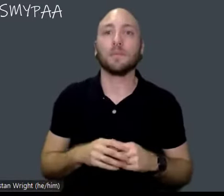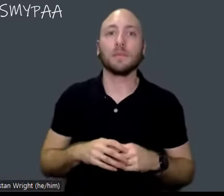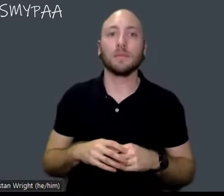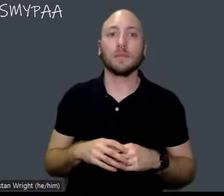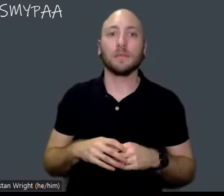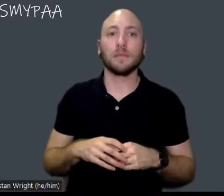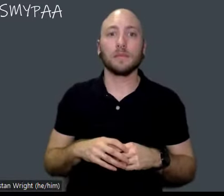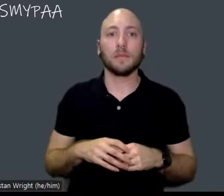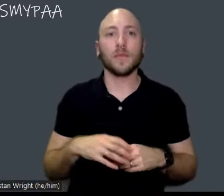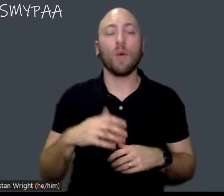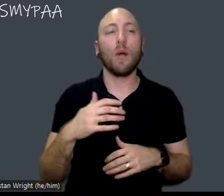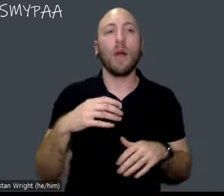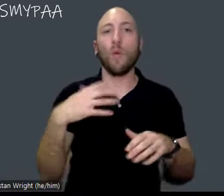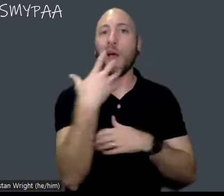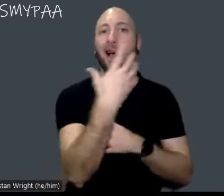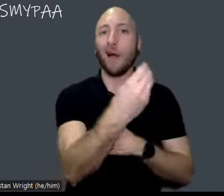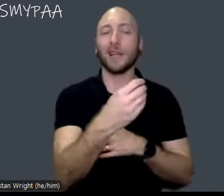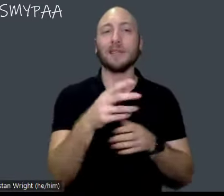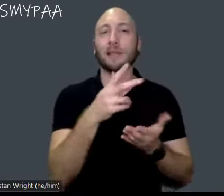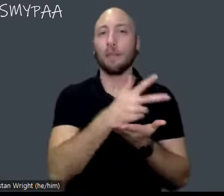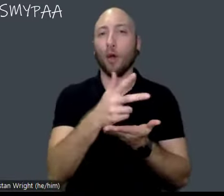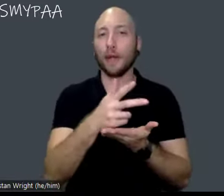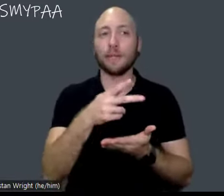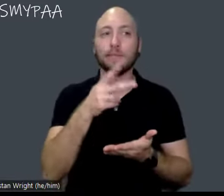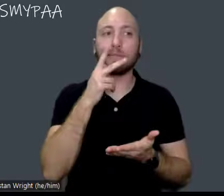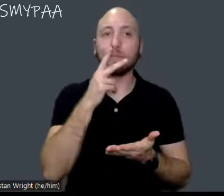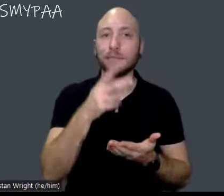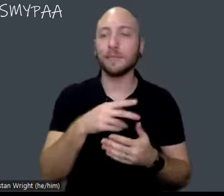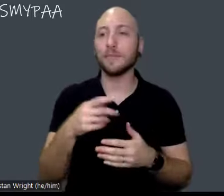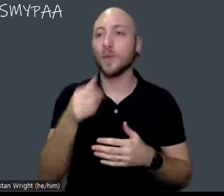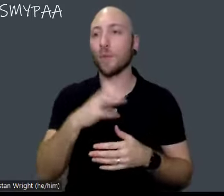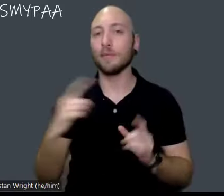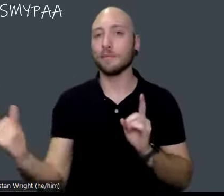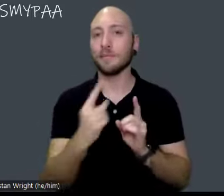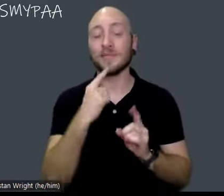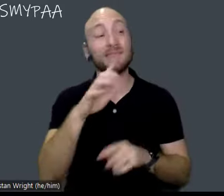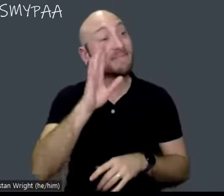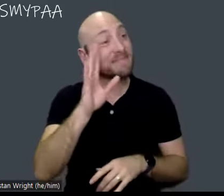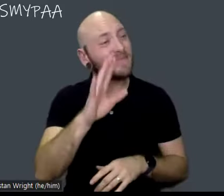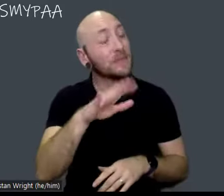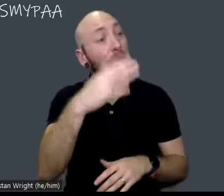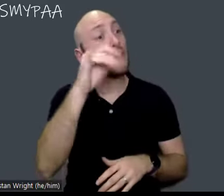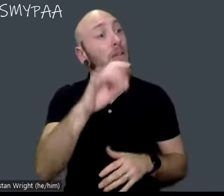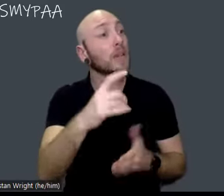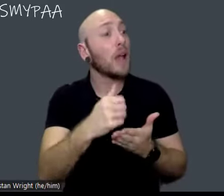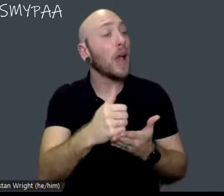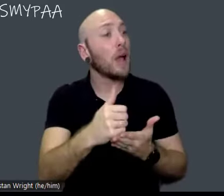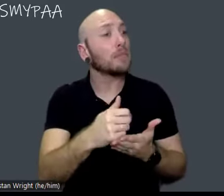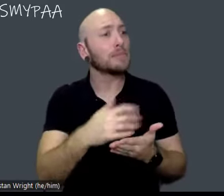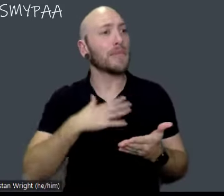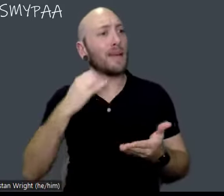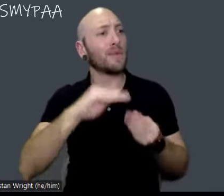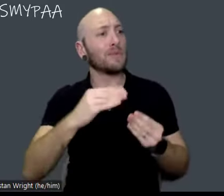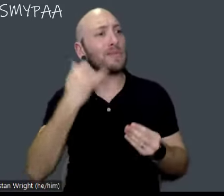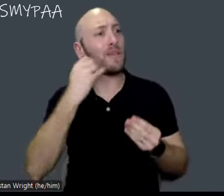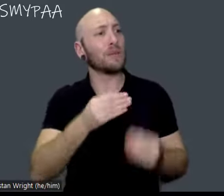smoke outside in the parking lot, and a lady approached me and said like, hey, you know what, if you ever need help, here's my number, whatever.